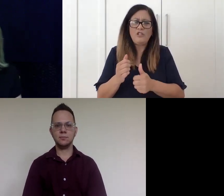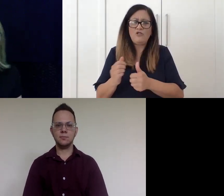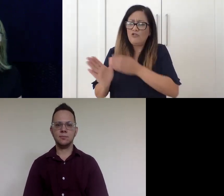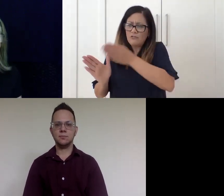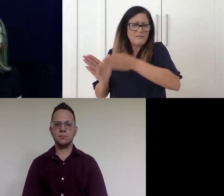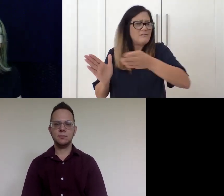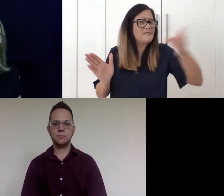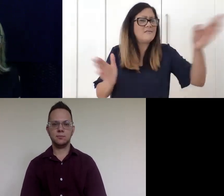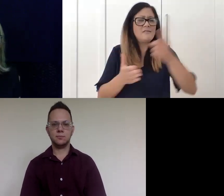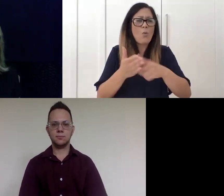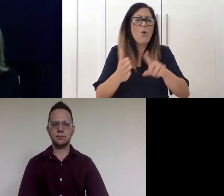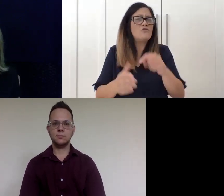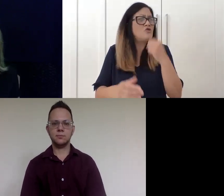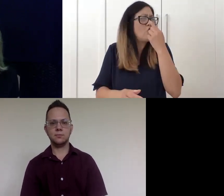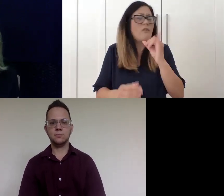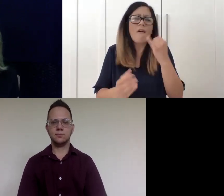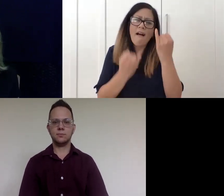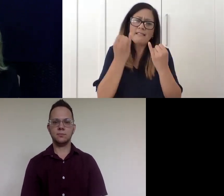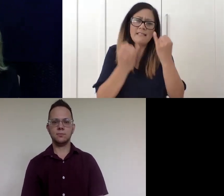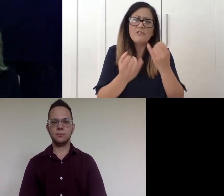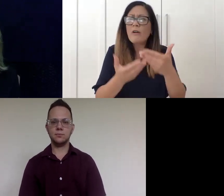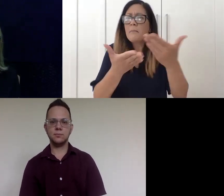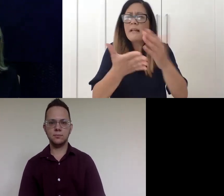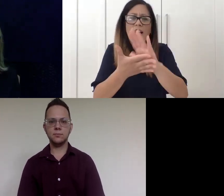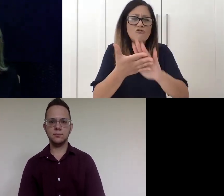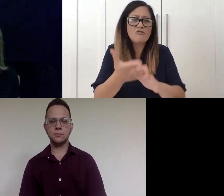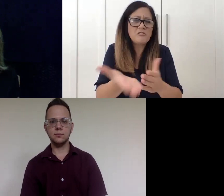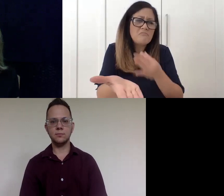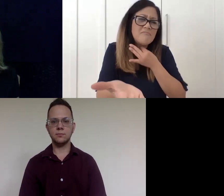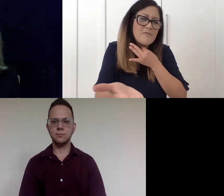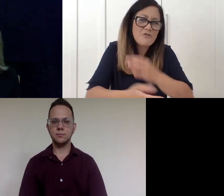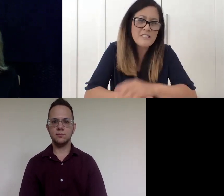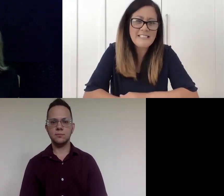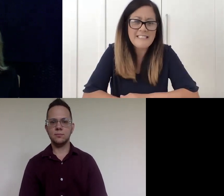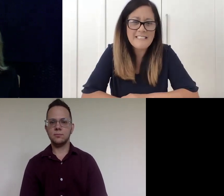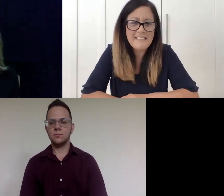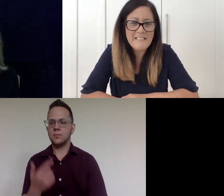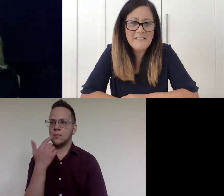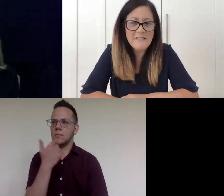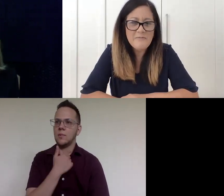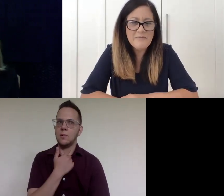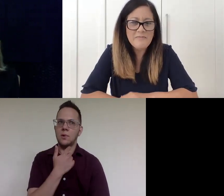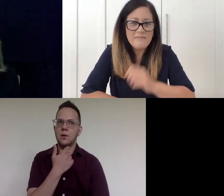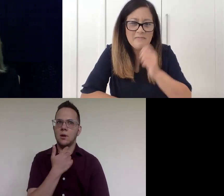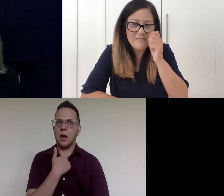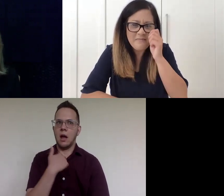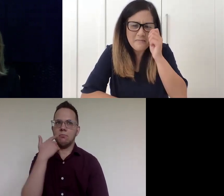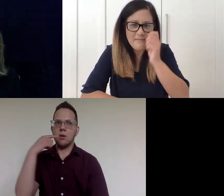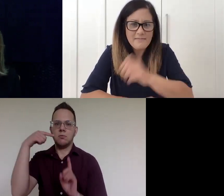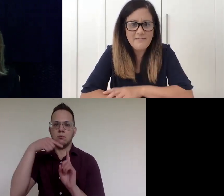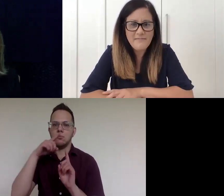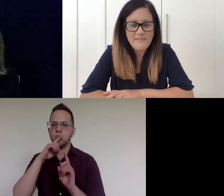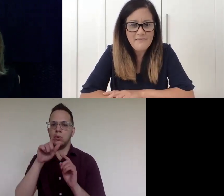mean, what would that look like at each part of their education along the way? I would just love to hear your